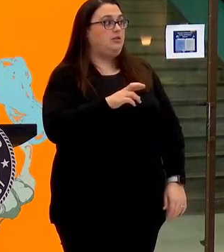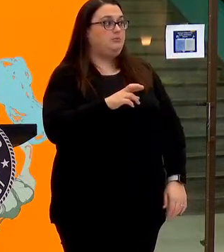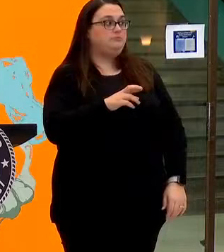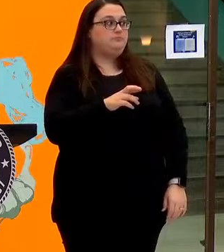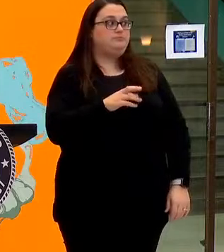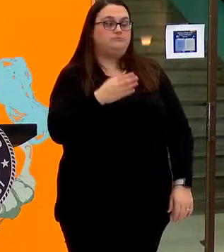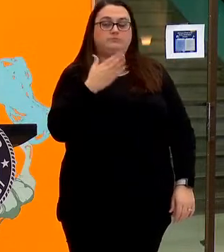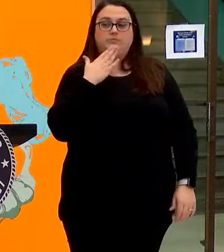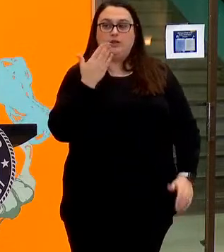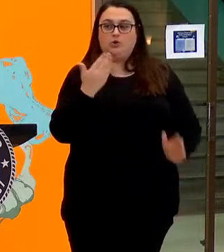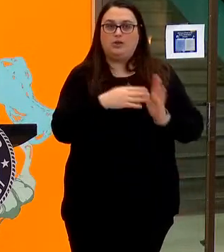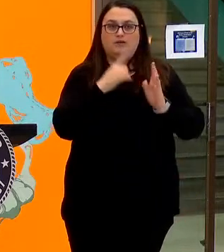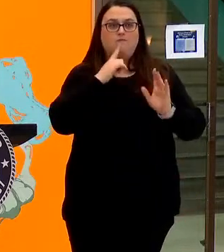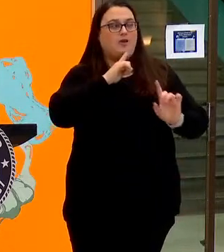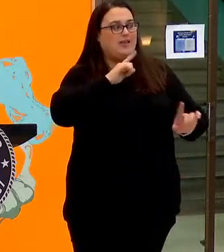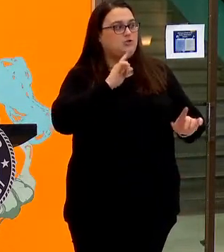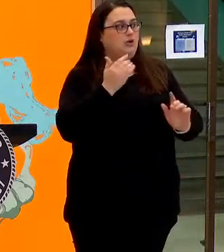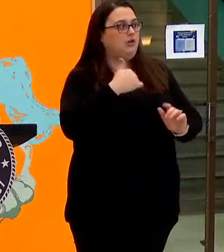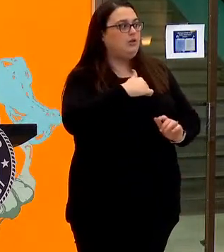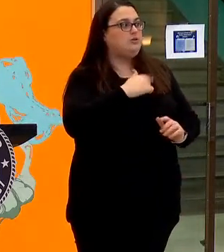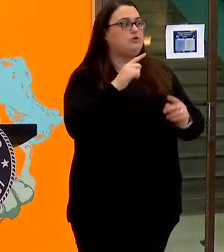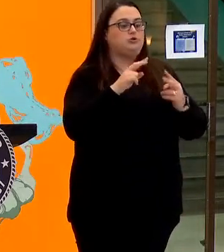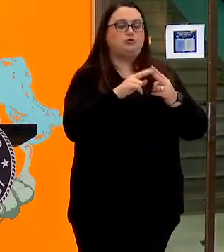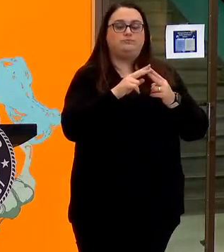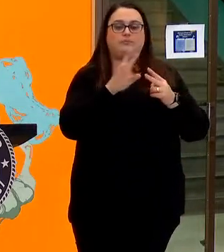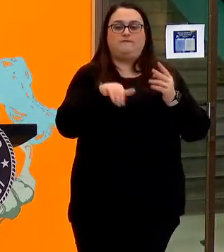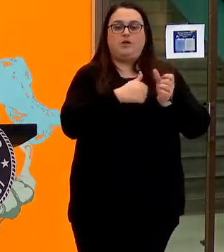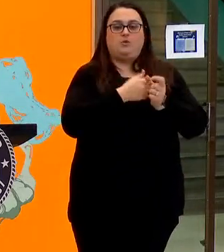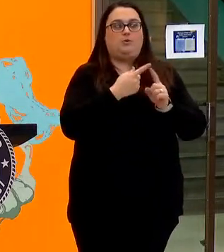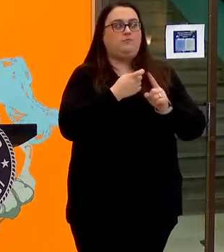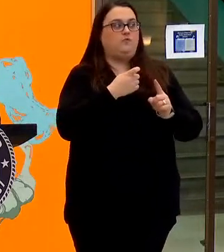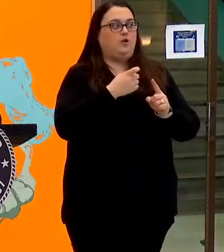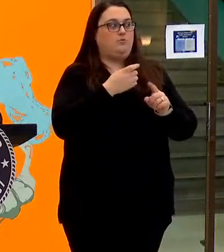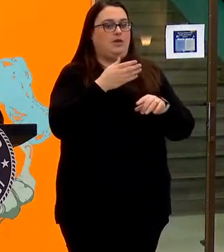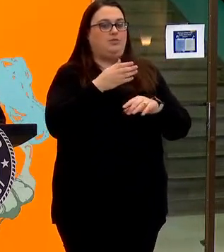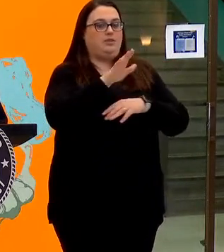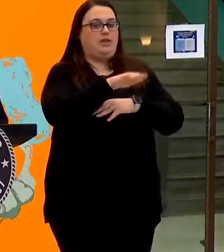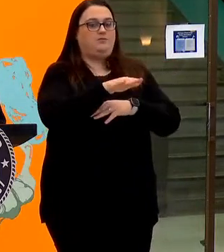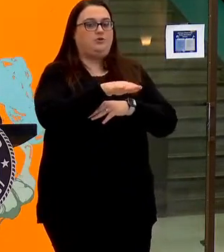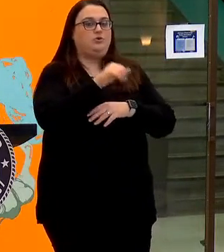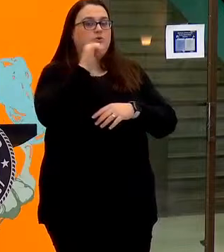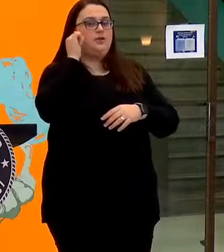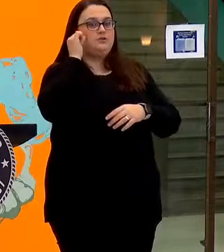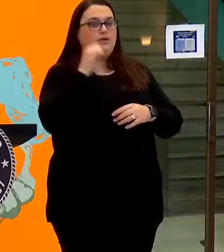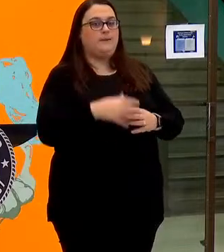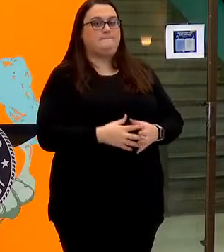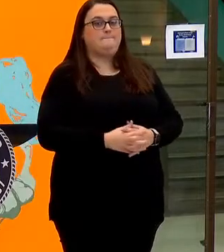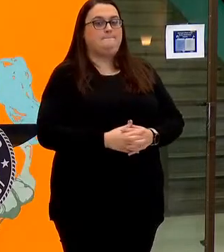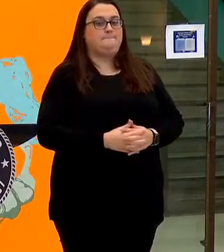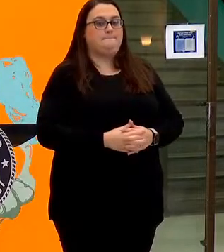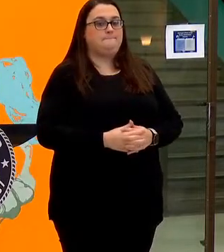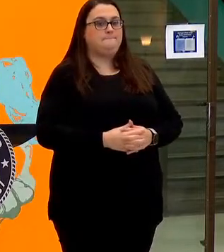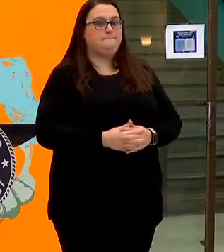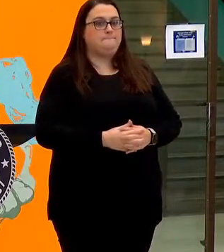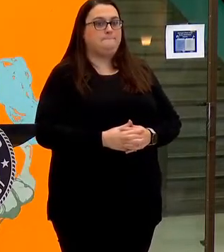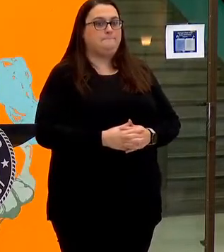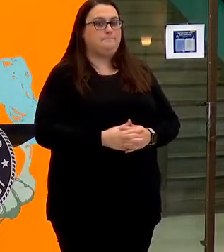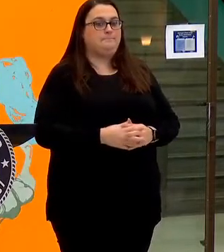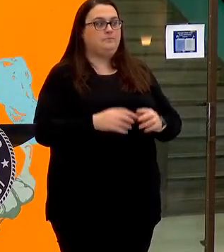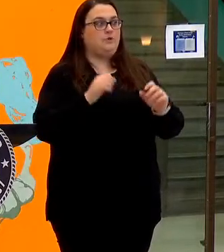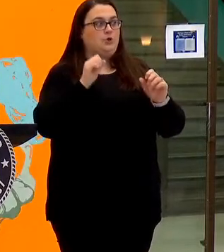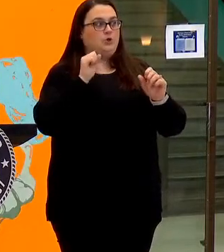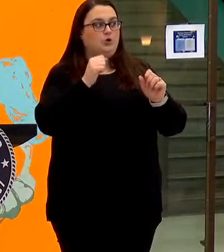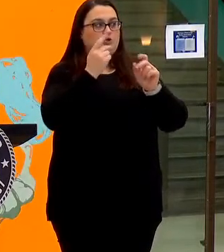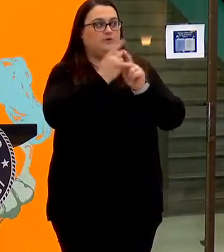Thank you again, Mayor, for taking our questions here. I just have 2 follow-ups from the afternoon of the conference yesterday. Yeah. Were you able to find out